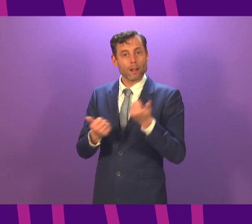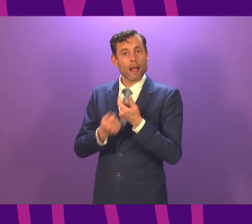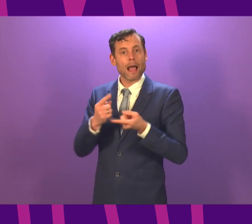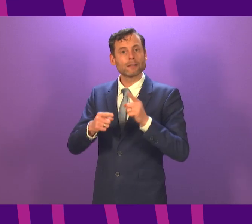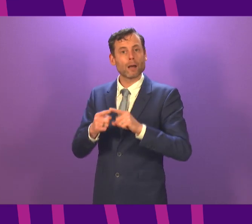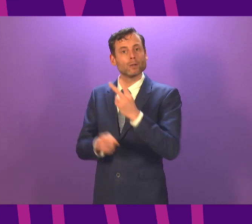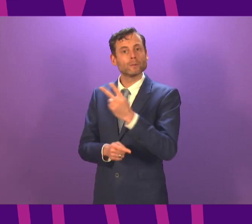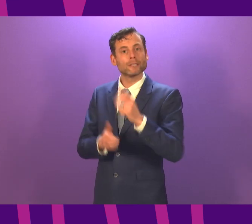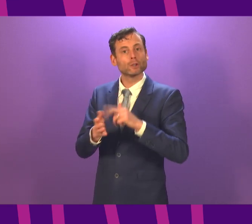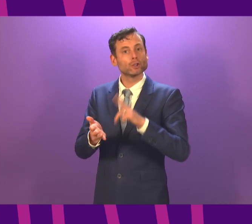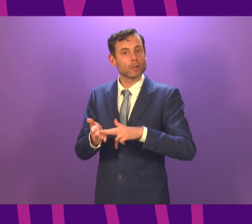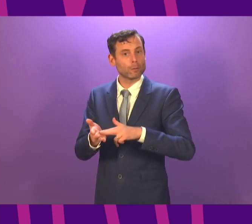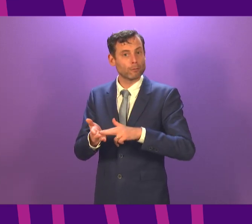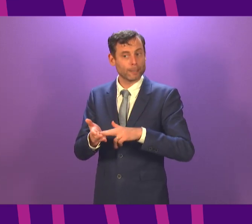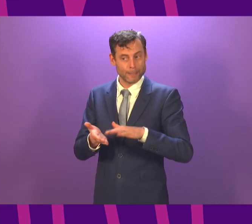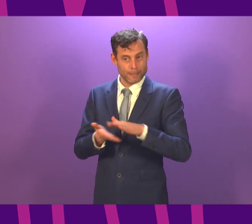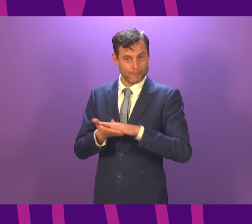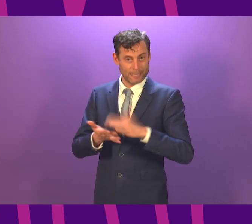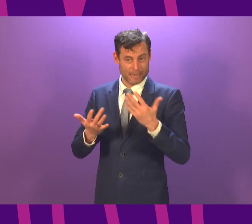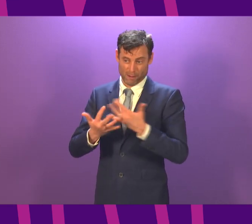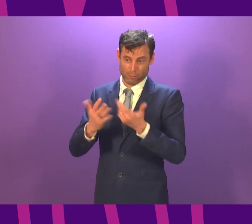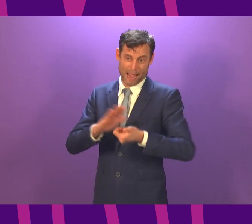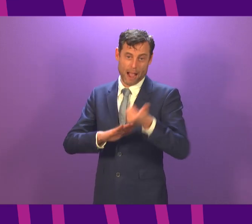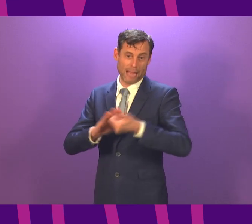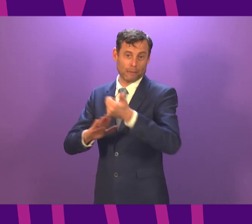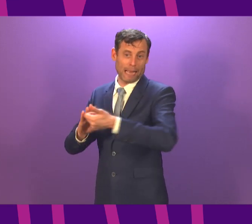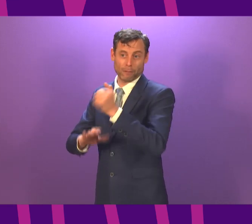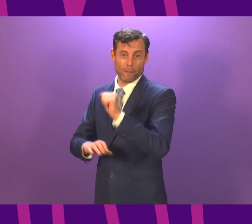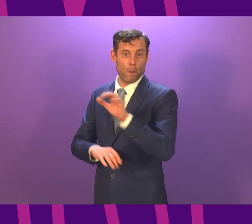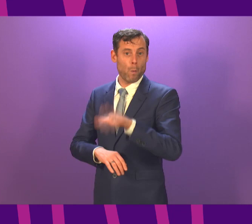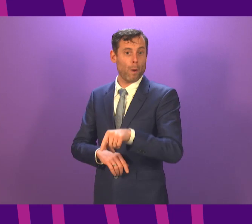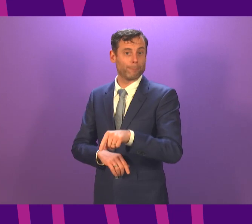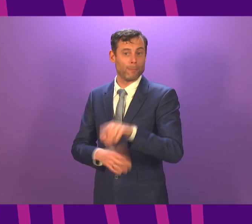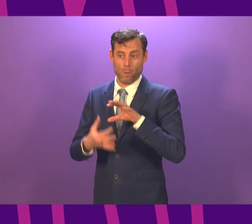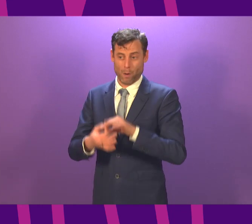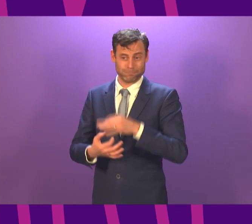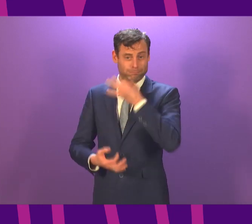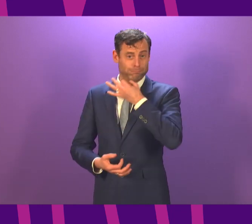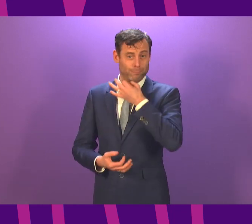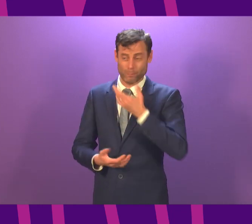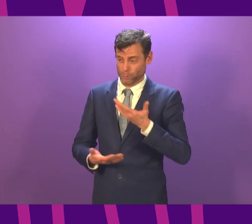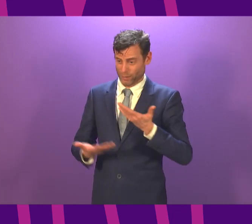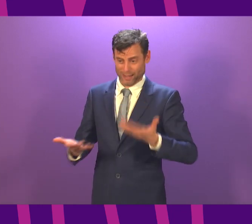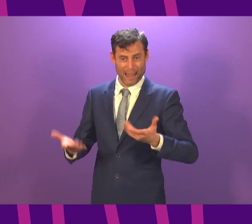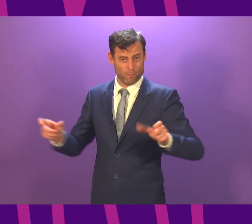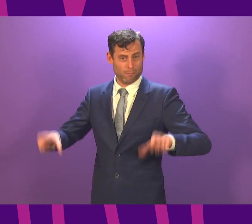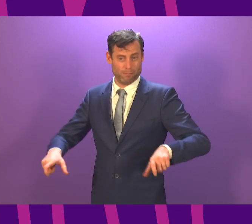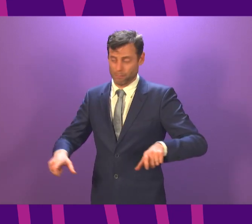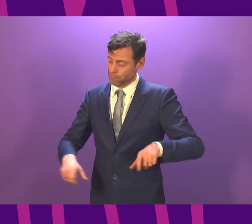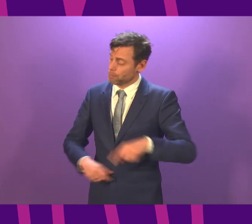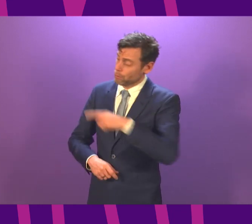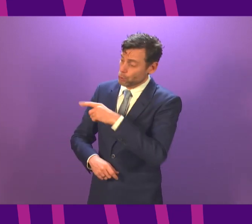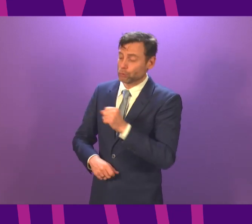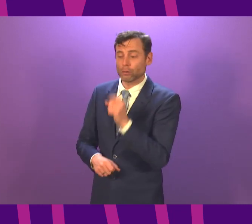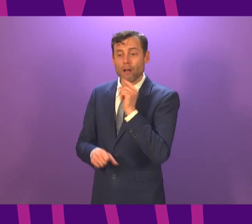Evictions during a lockdown and the worst surge yet of the virus would be grossly unjust but also downright dangerous. Will the Scottish Government extend the